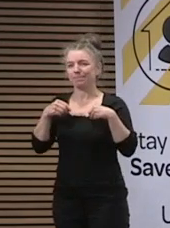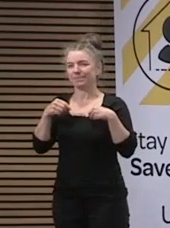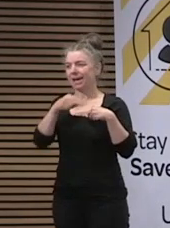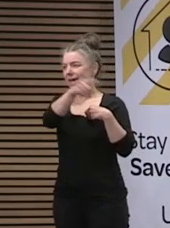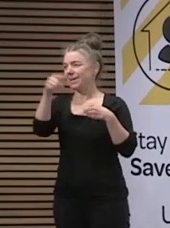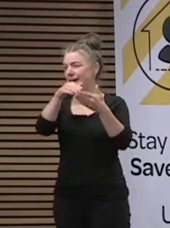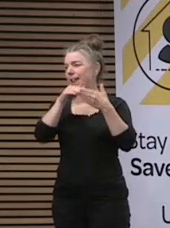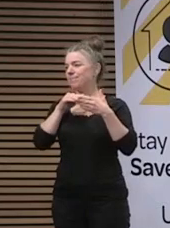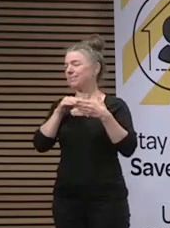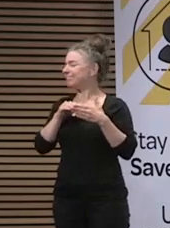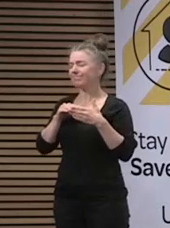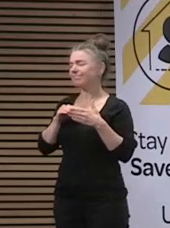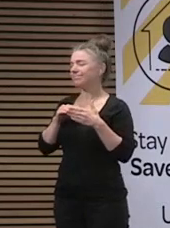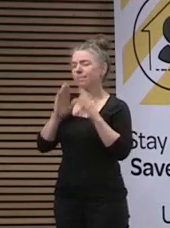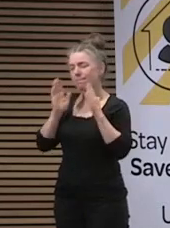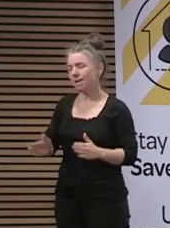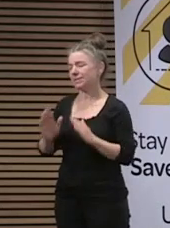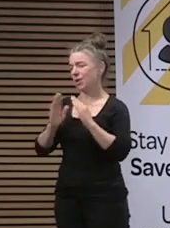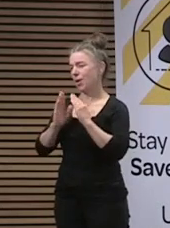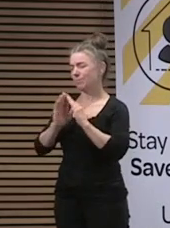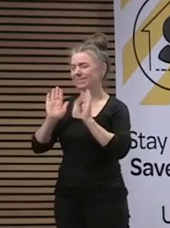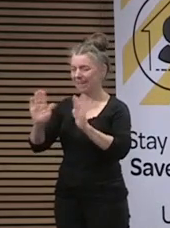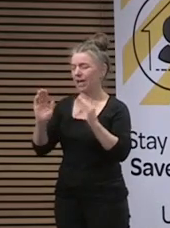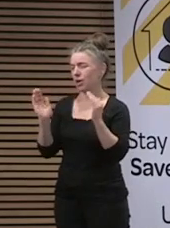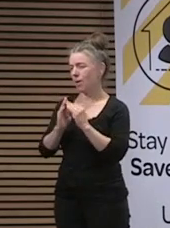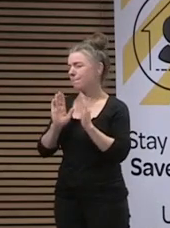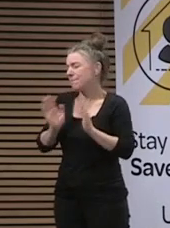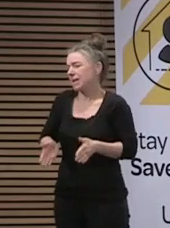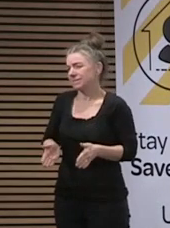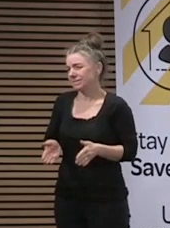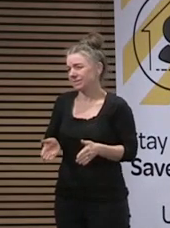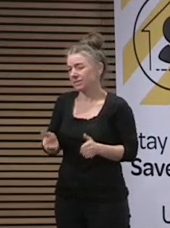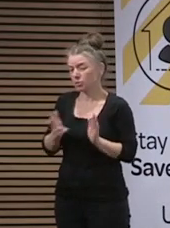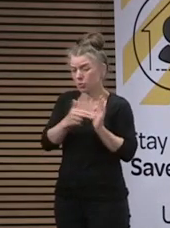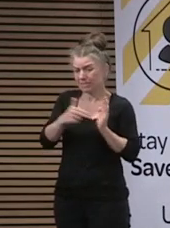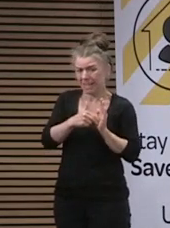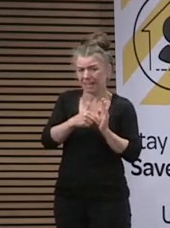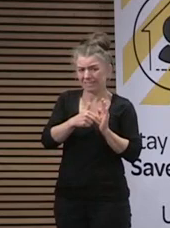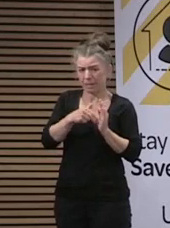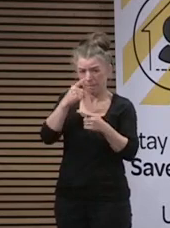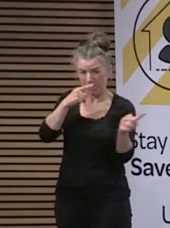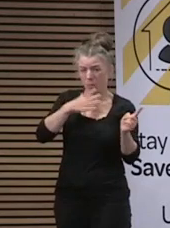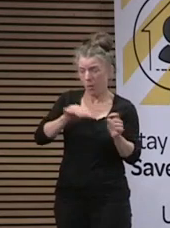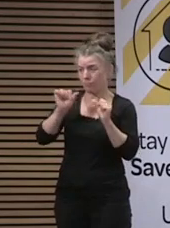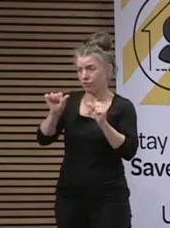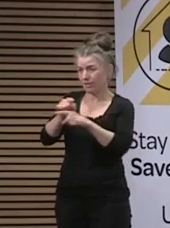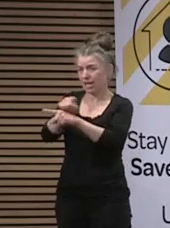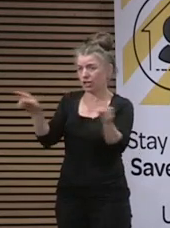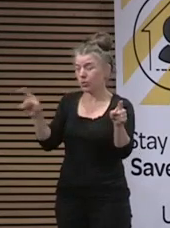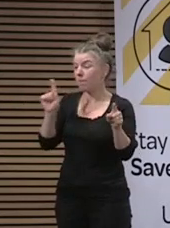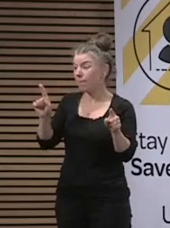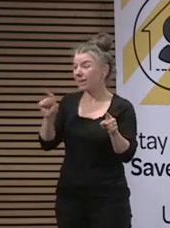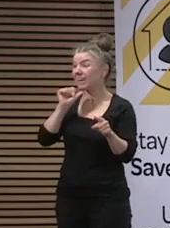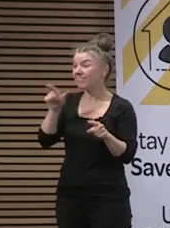again restate, you must stay at home. We as a country want to do everything we can to protect you, but we can only do